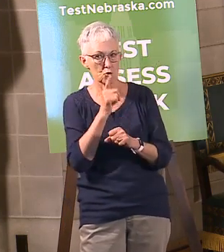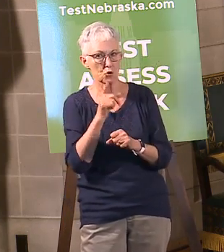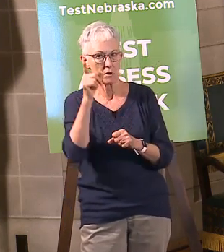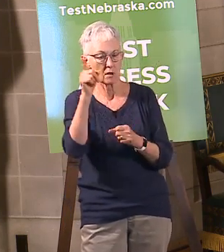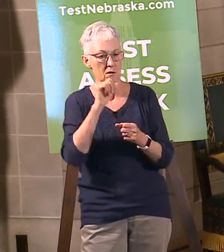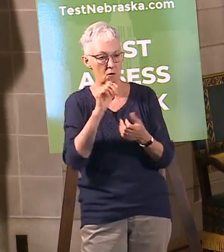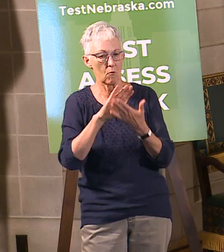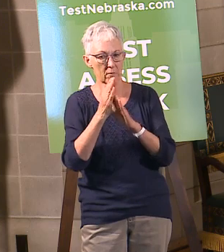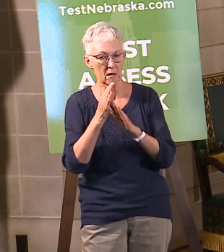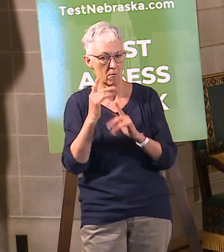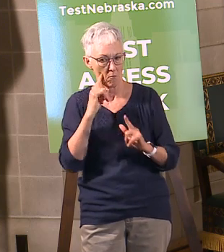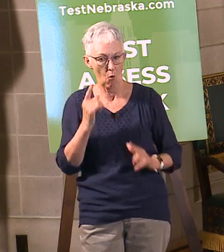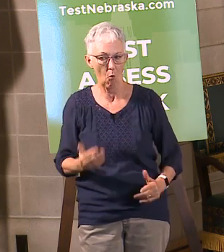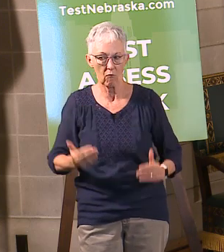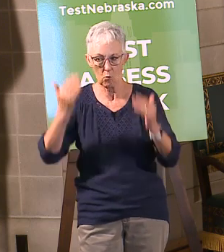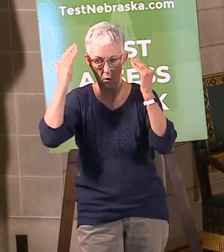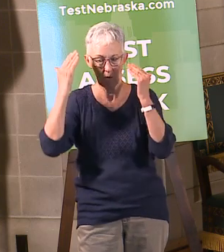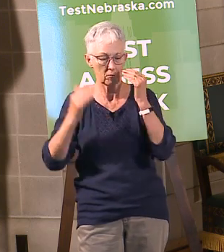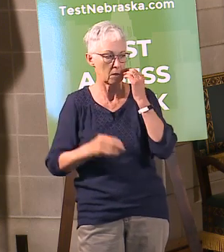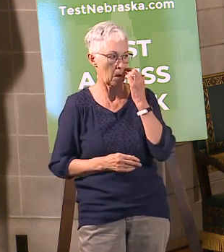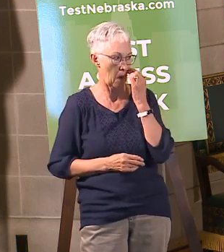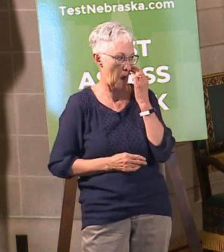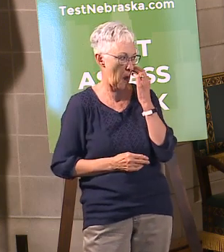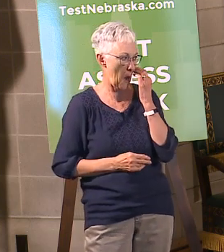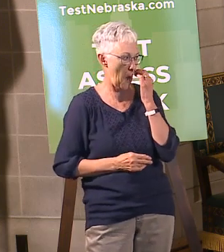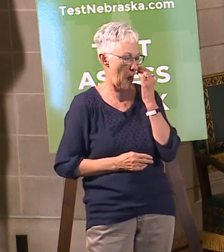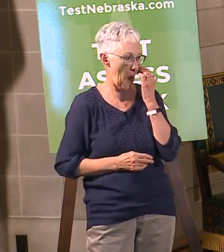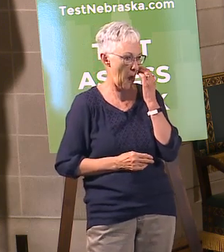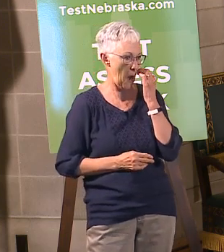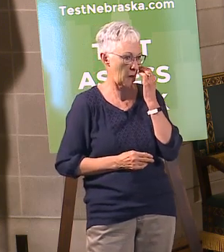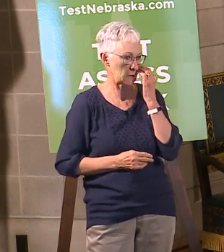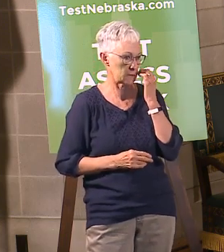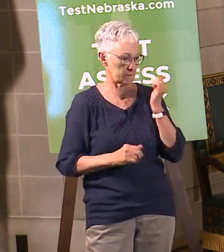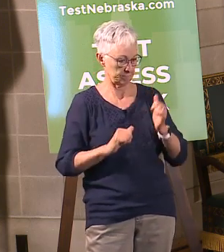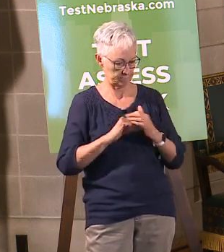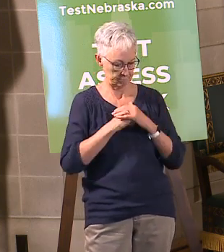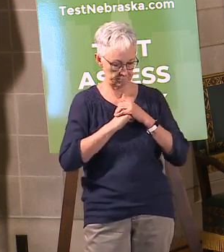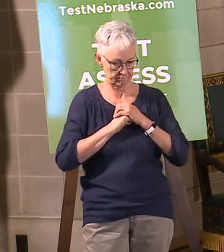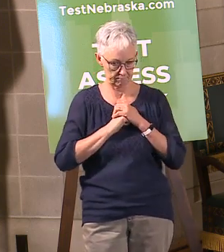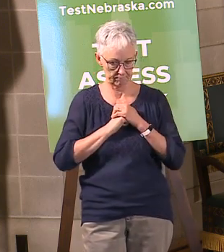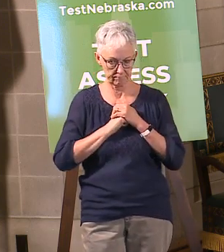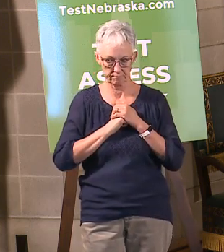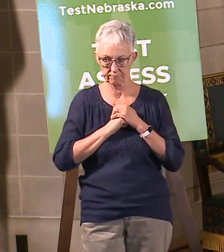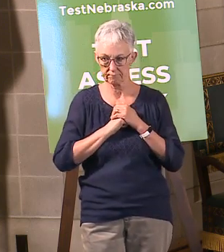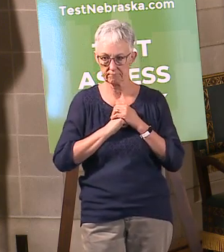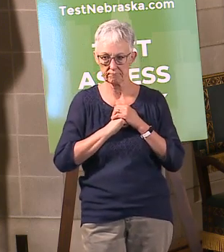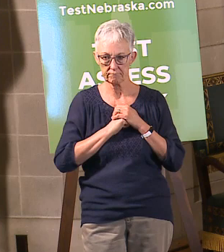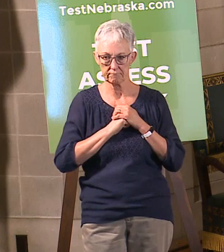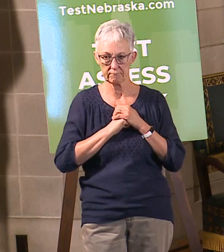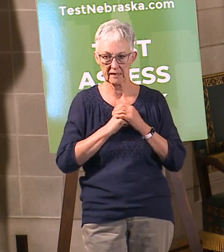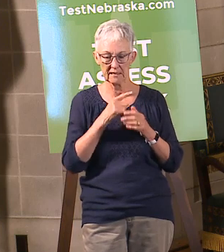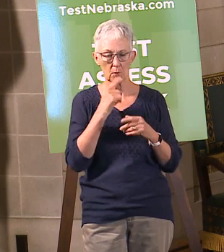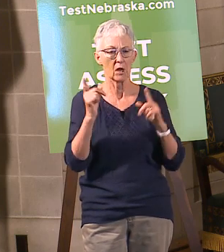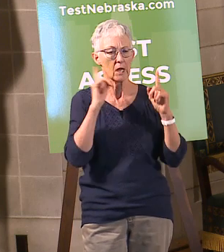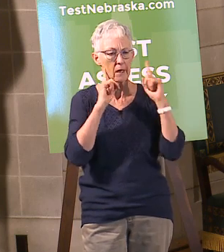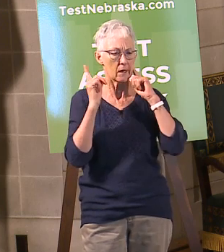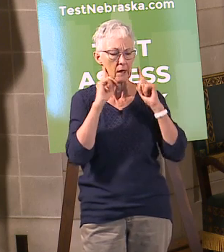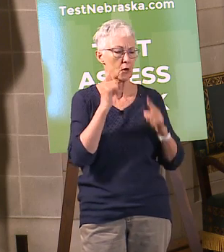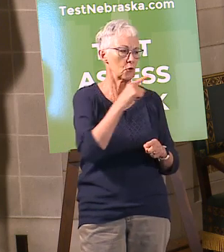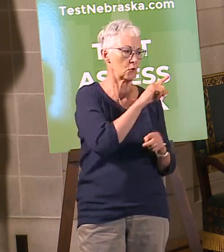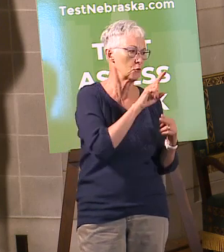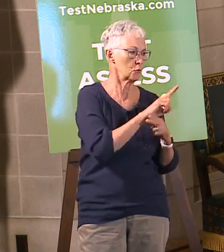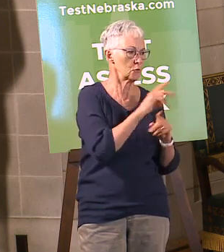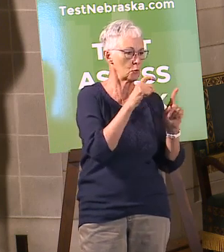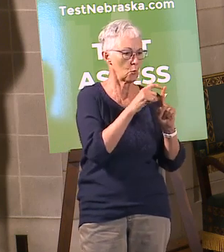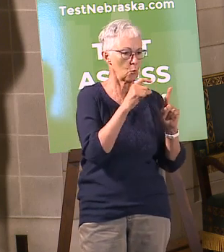Mona Weatherly, Custer County Chief. We've heard, and I've used, the words guidelines, protocols, restrictions, DHMs,